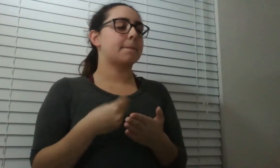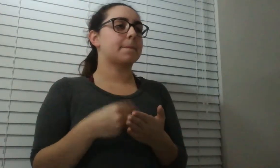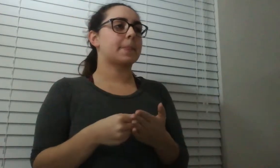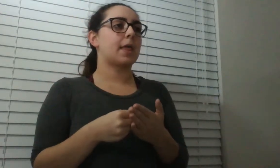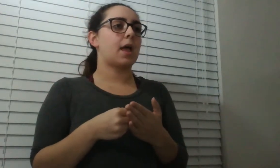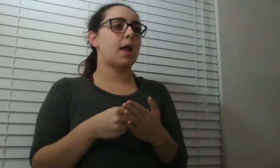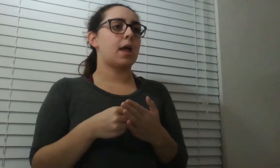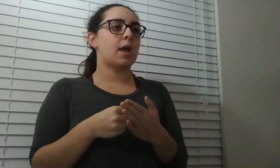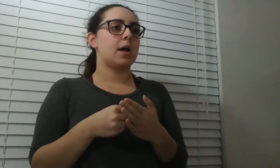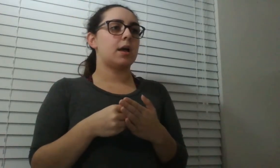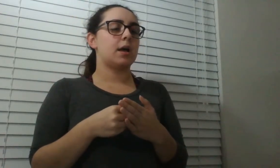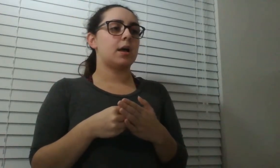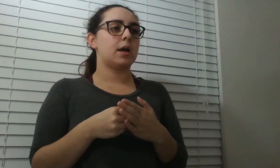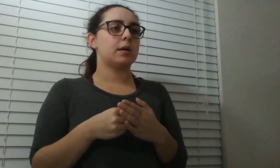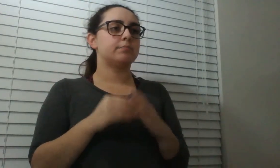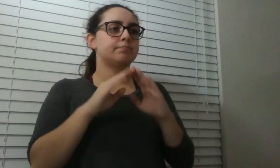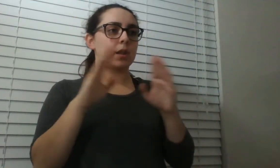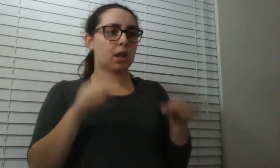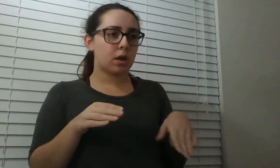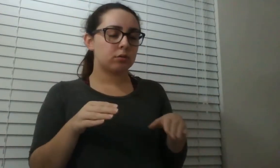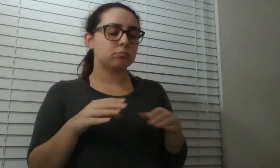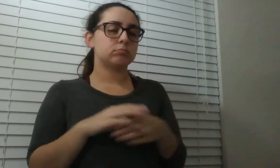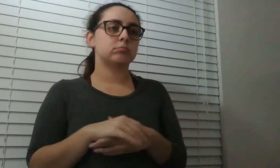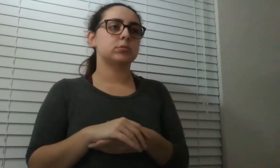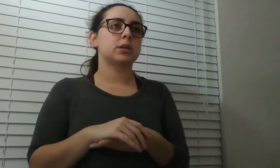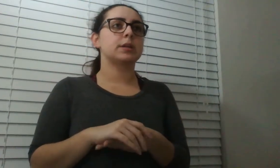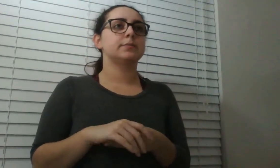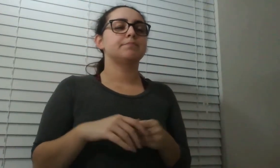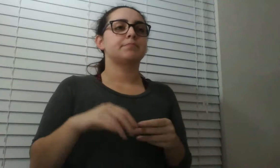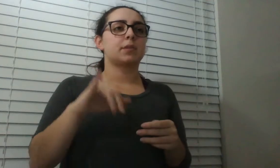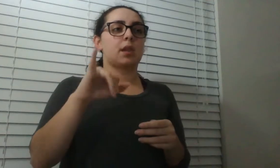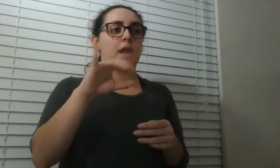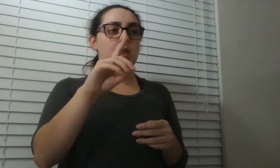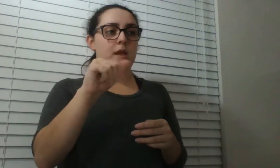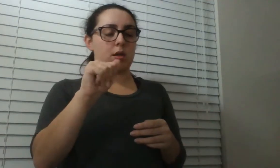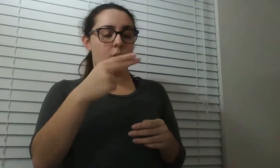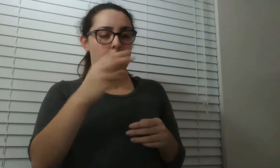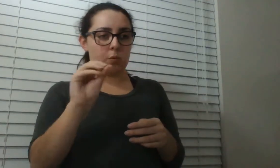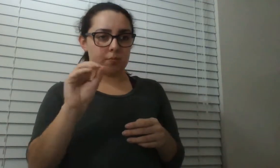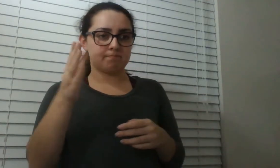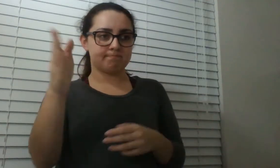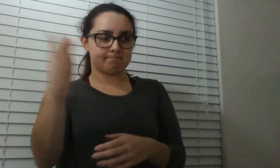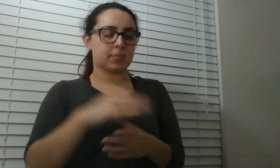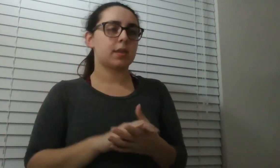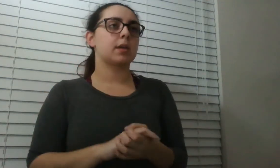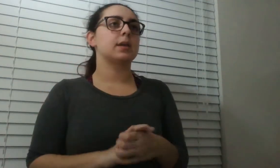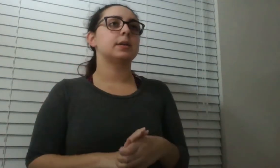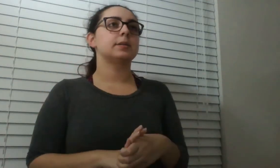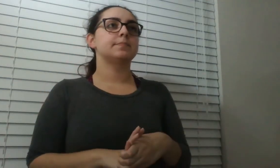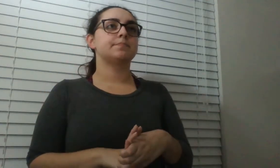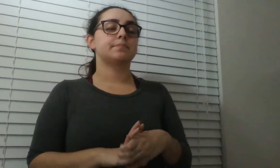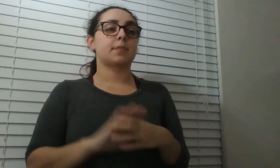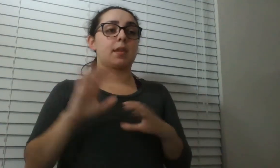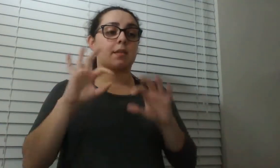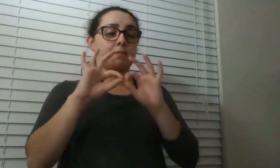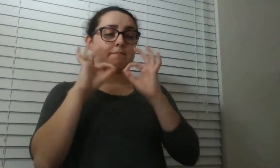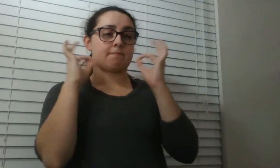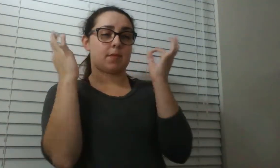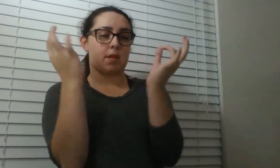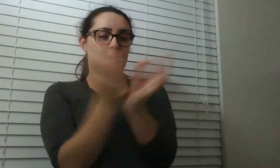Idaho. It's very flat. It's very wide. Their new backyard was a barren landscape. So my family, they started planting all kinds of things in the yard.